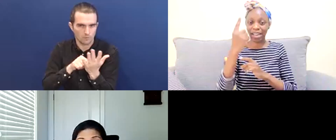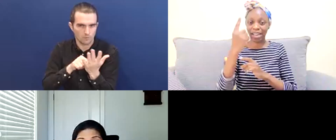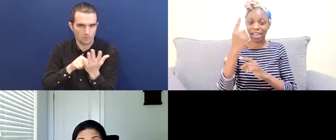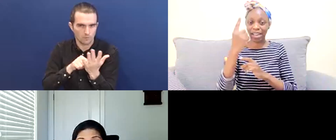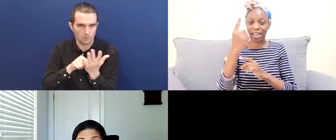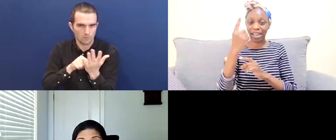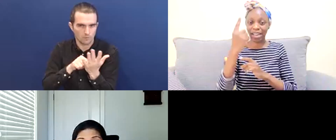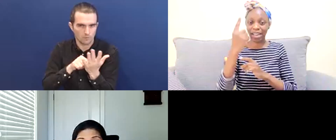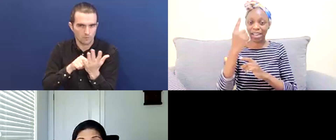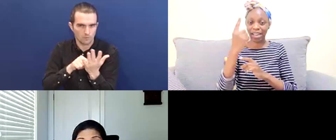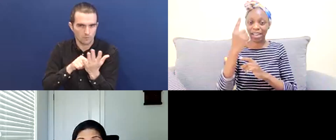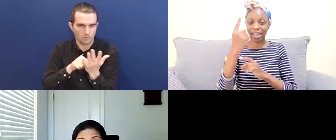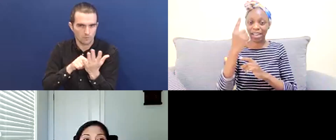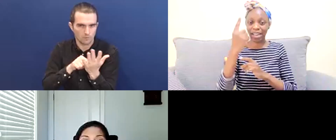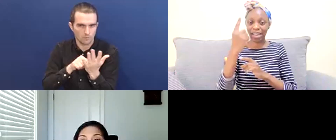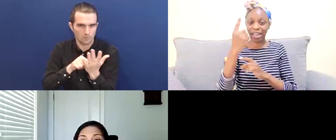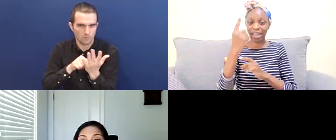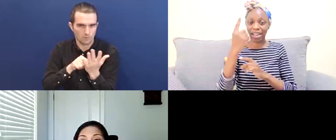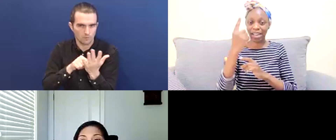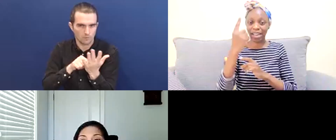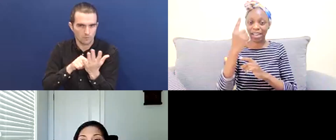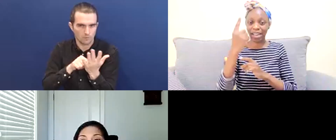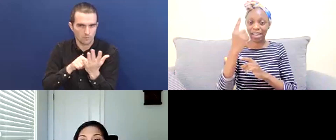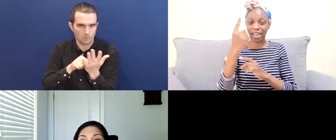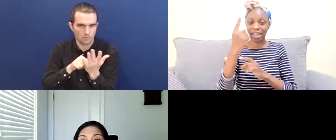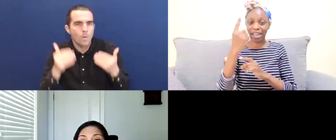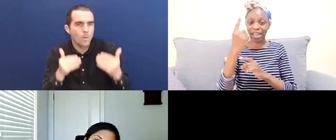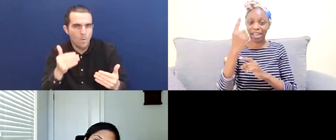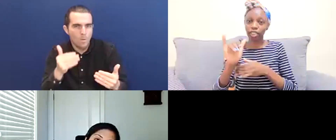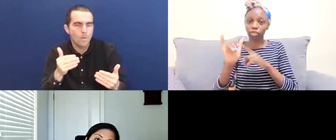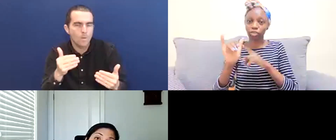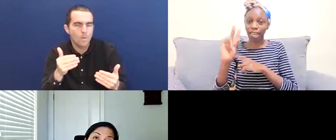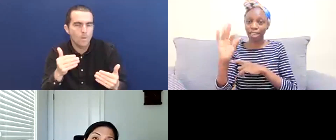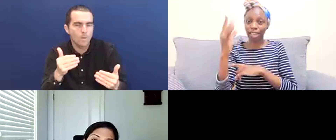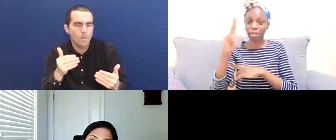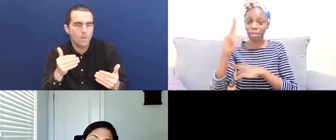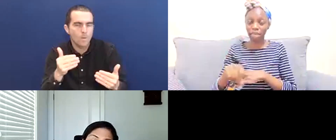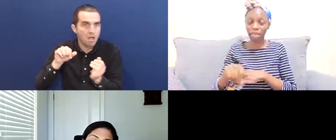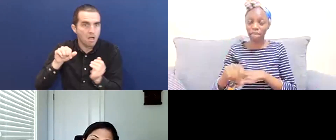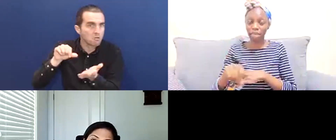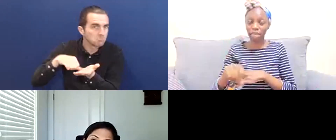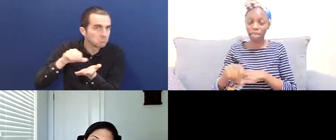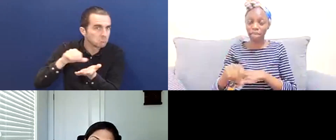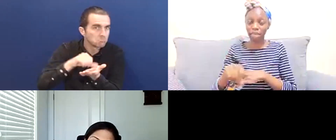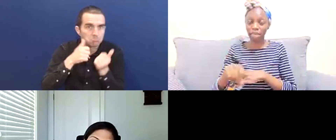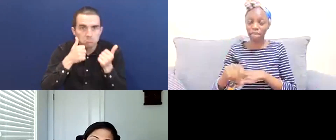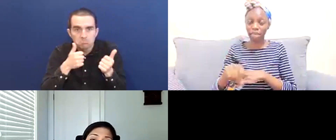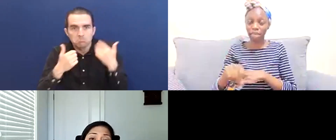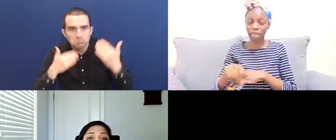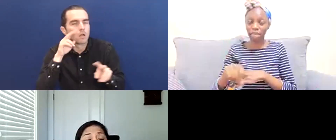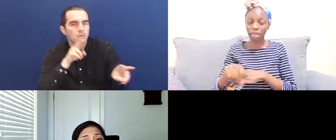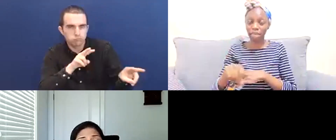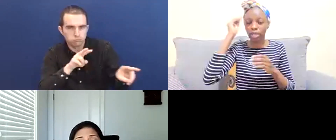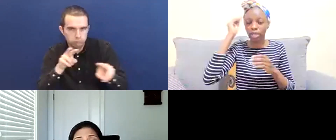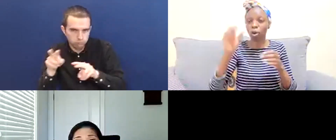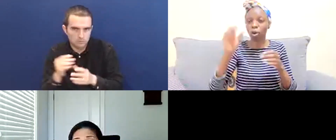Pedagogy, what does it actually mean in terms of introducing a technology within the education system? How